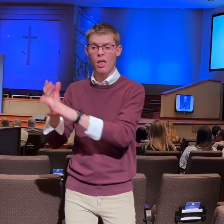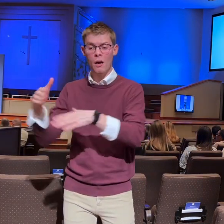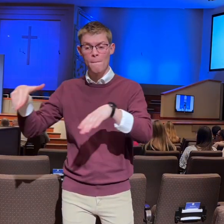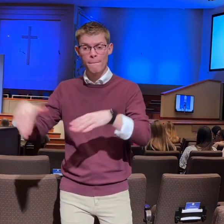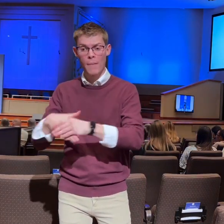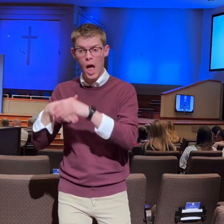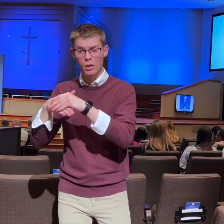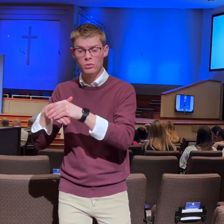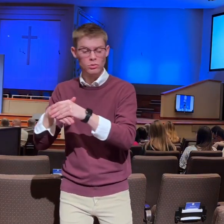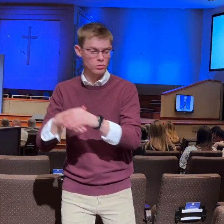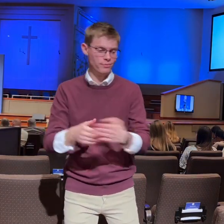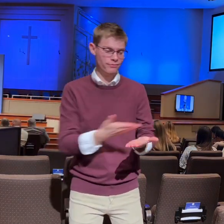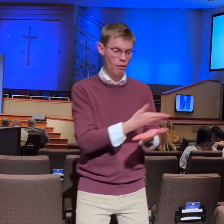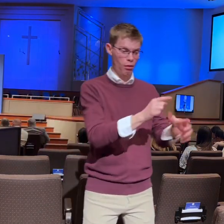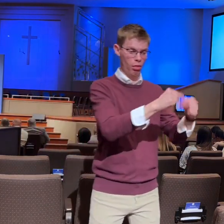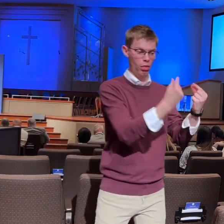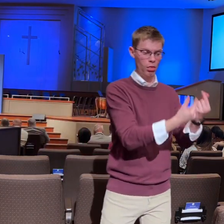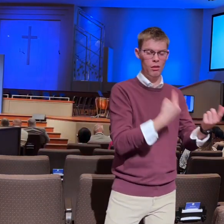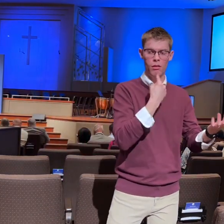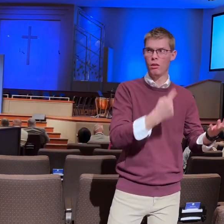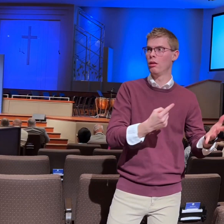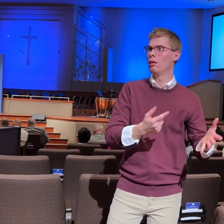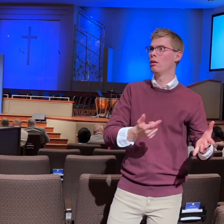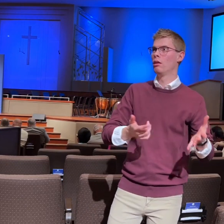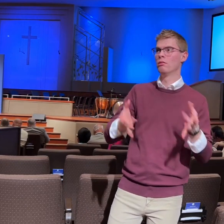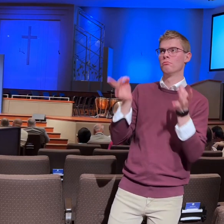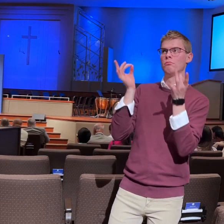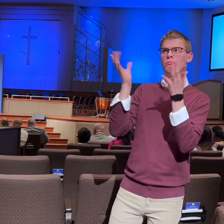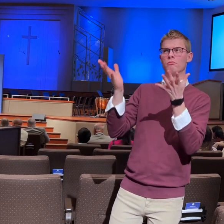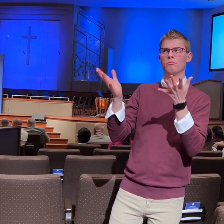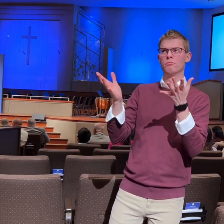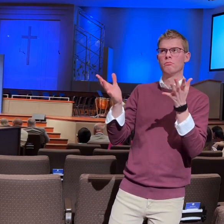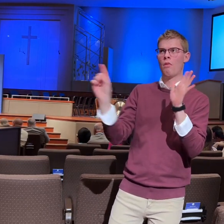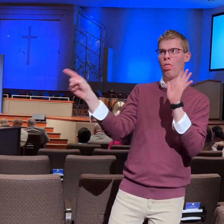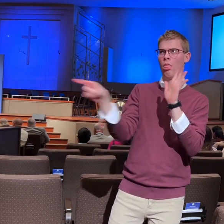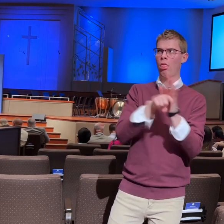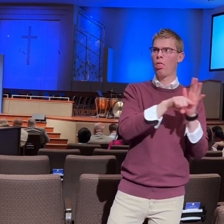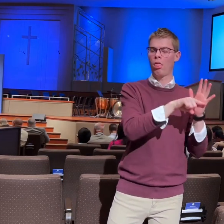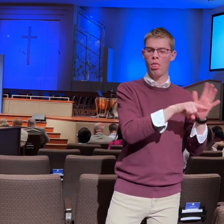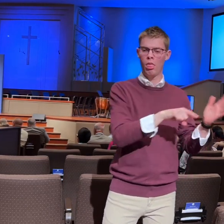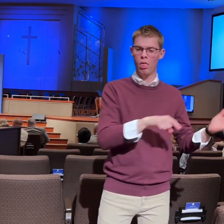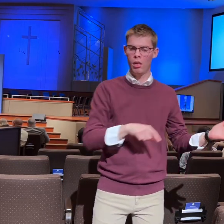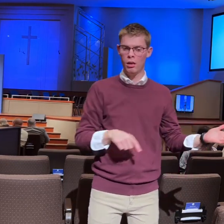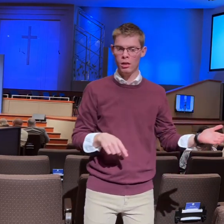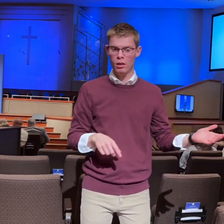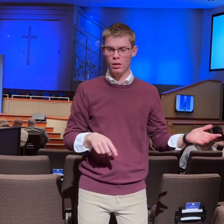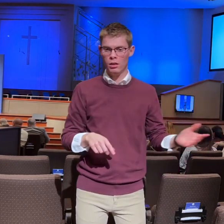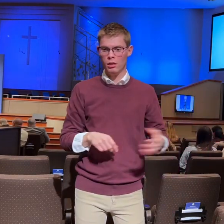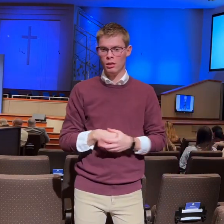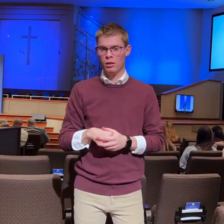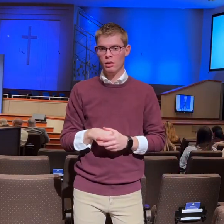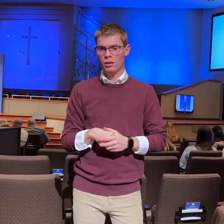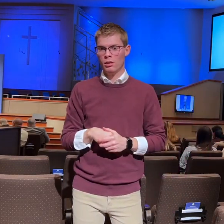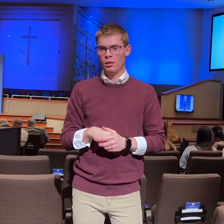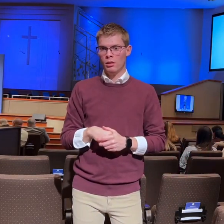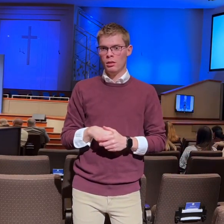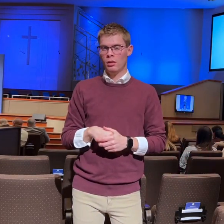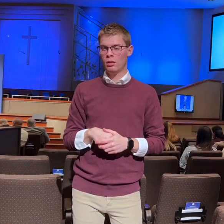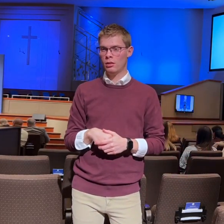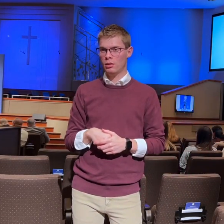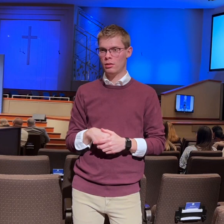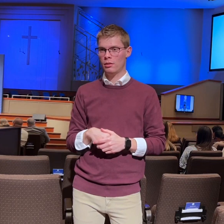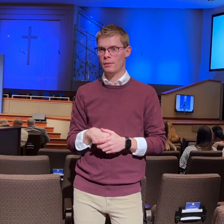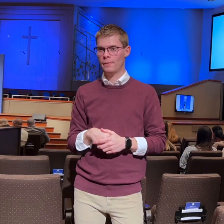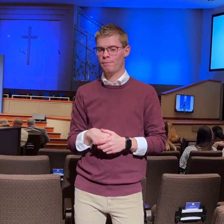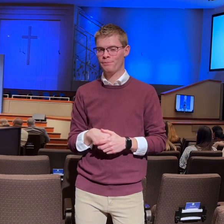said don't even do it. And then the second one is concerning meat. Now, some of you are like, I can live without my woman but not mistake. Now, that's meddling right there,